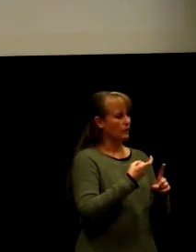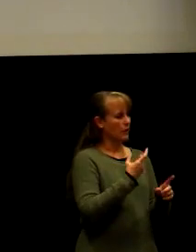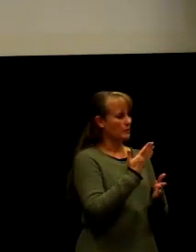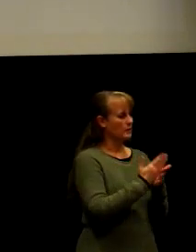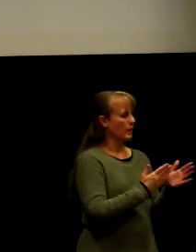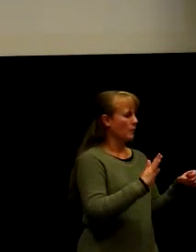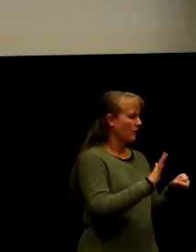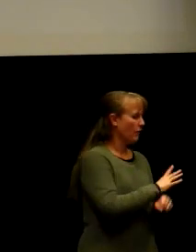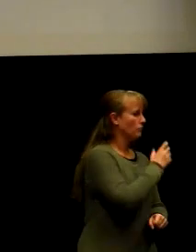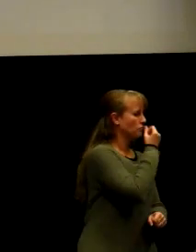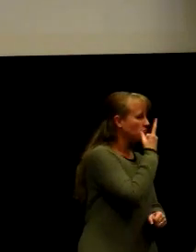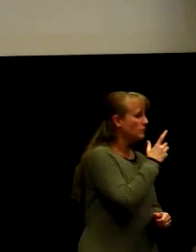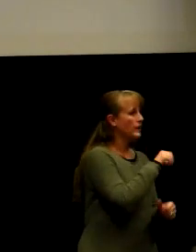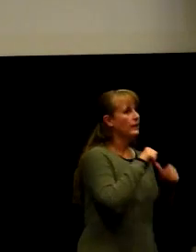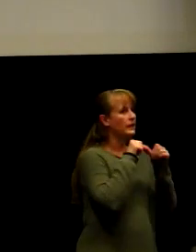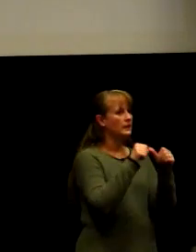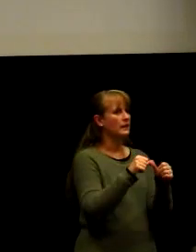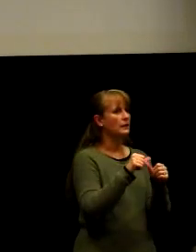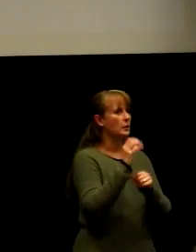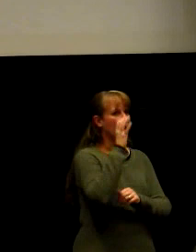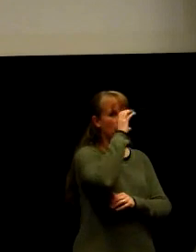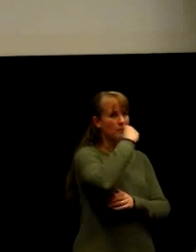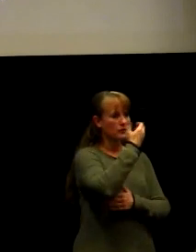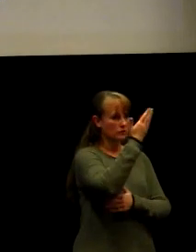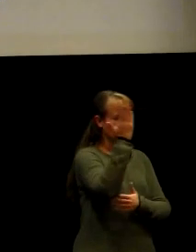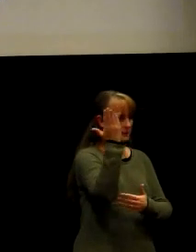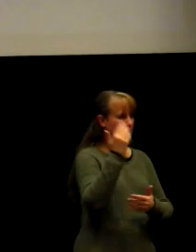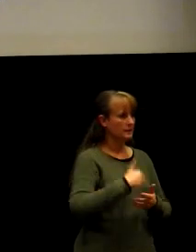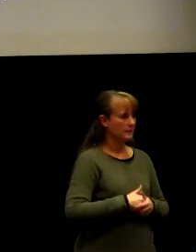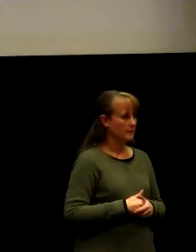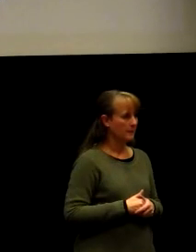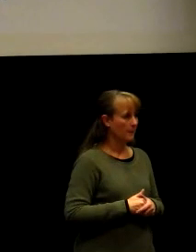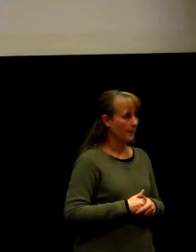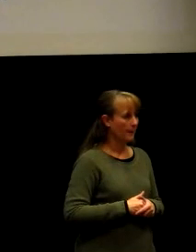and the enduring atmospheric mysteries.